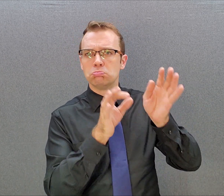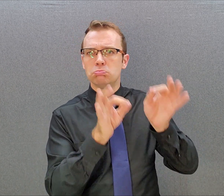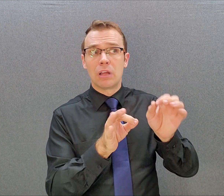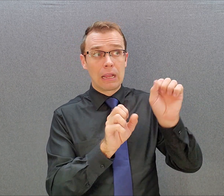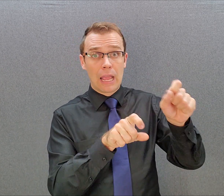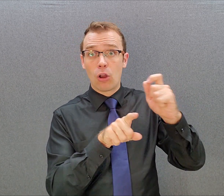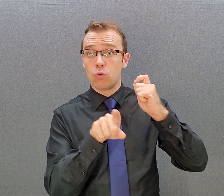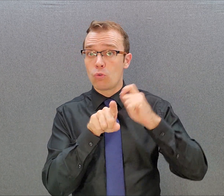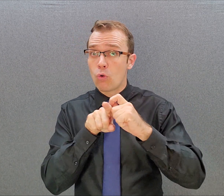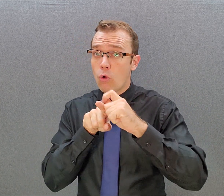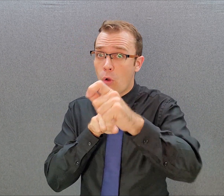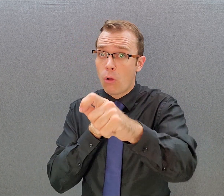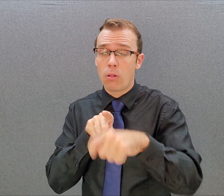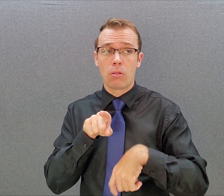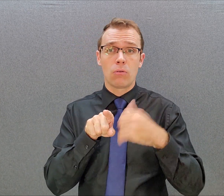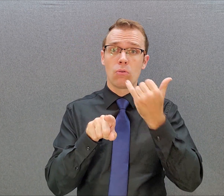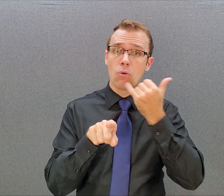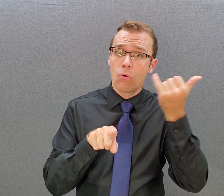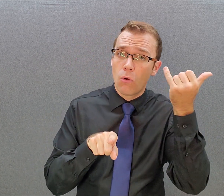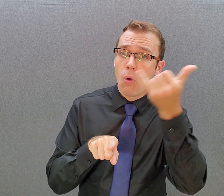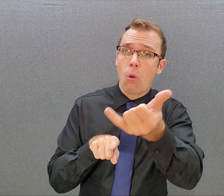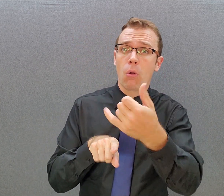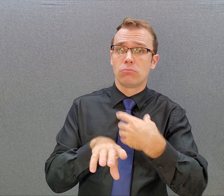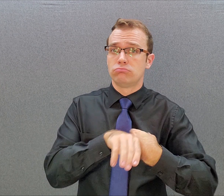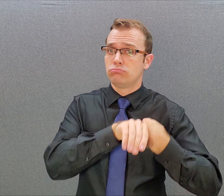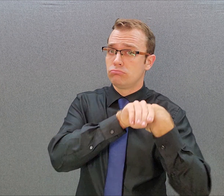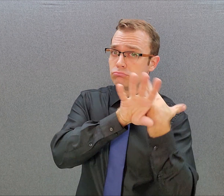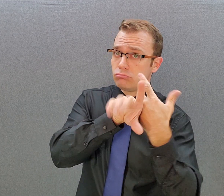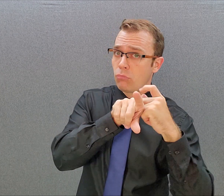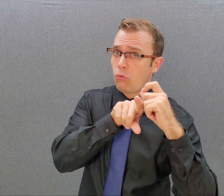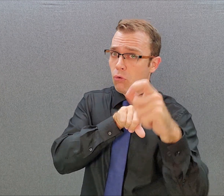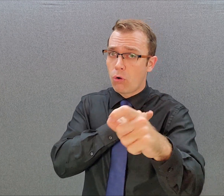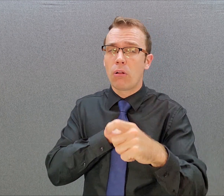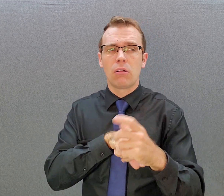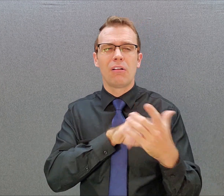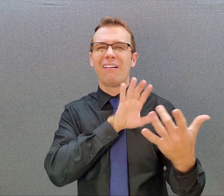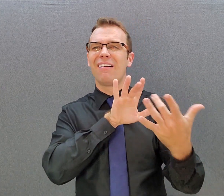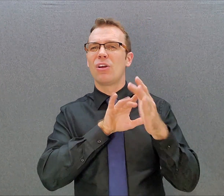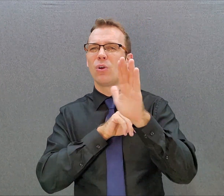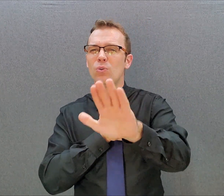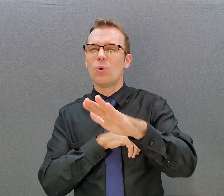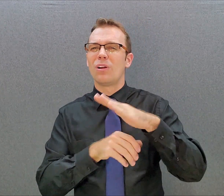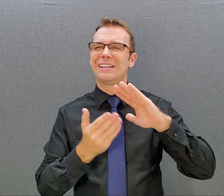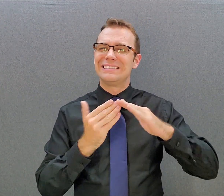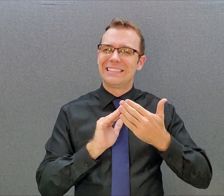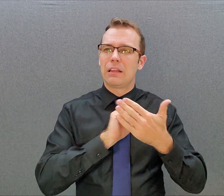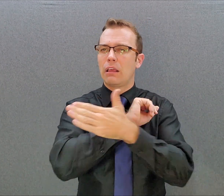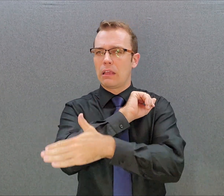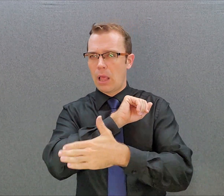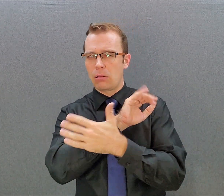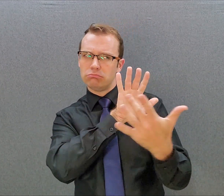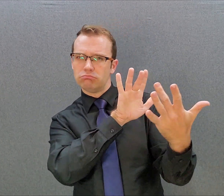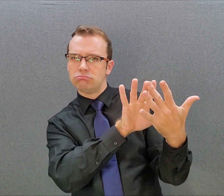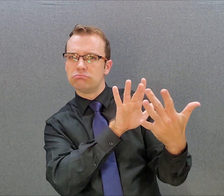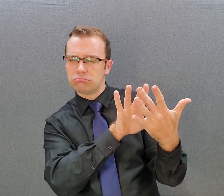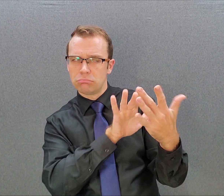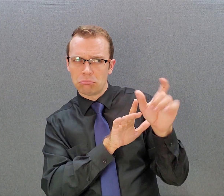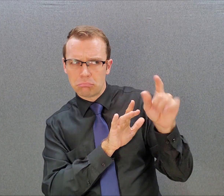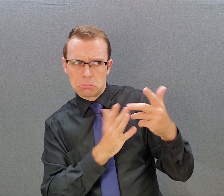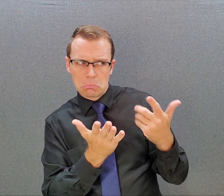include a phone call to your home or mobile phone. Please contact your local city or county to determine if